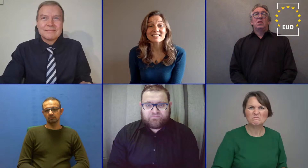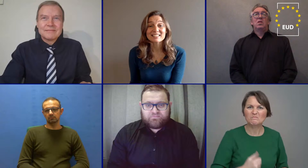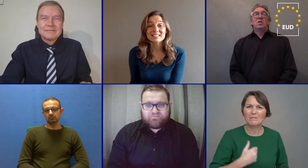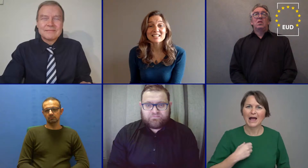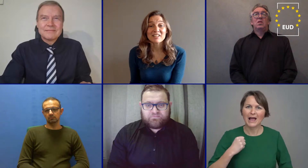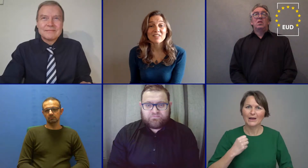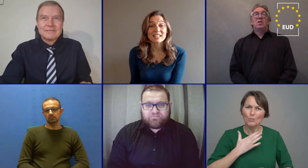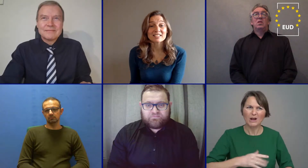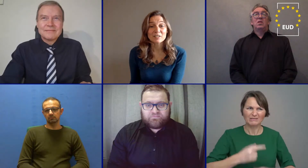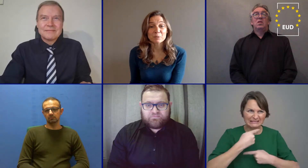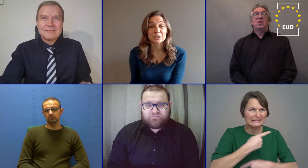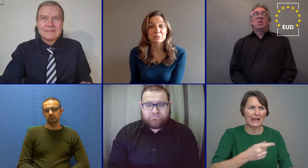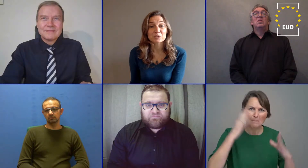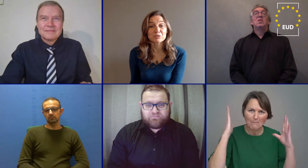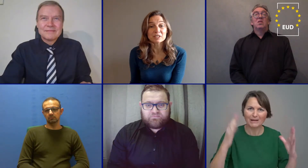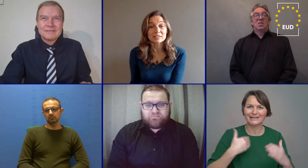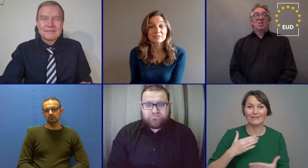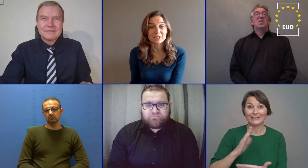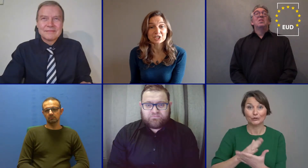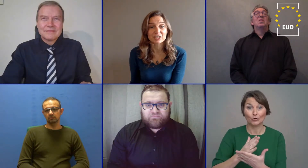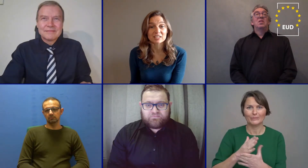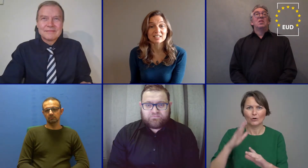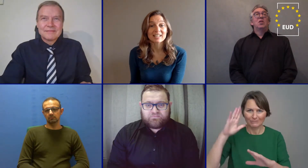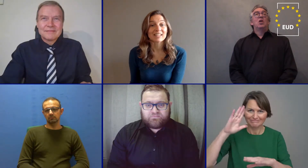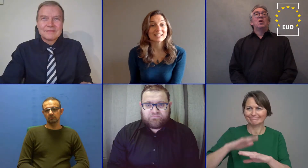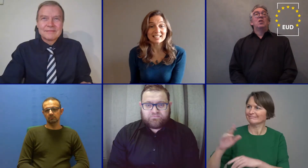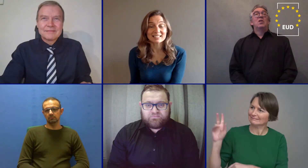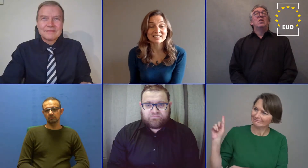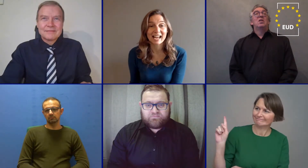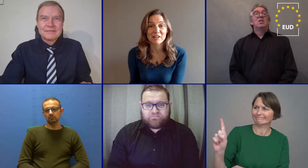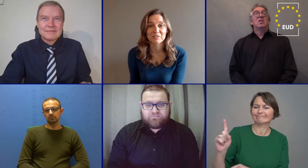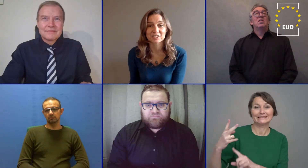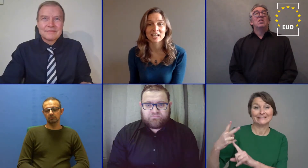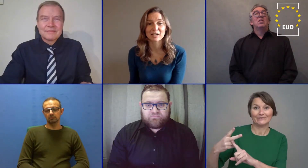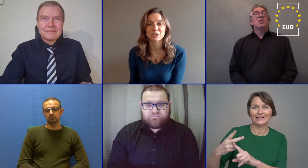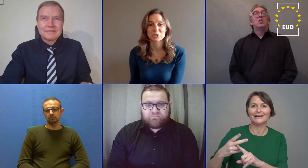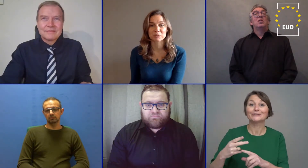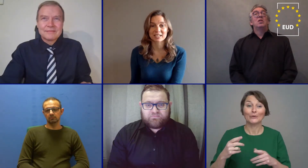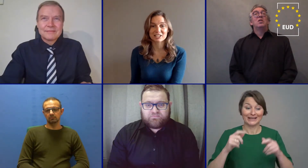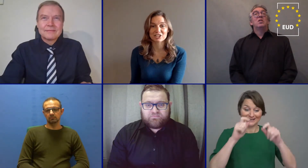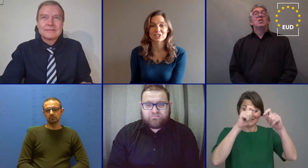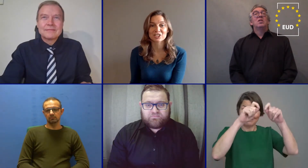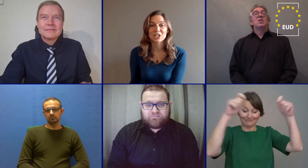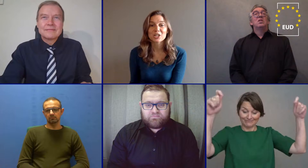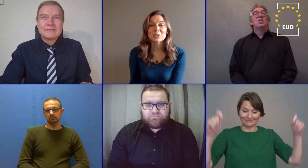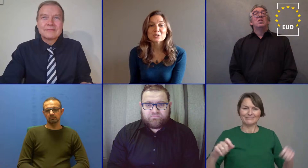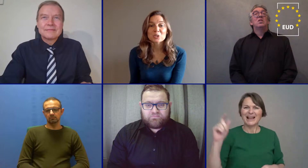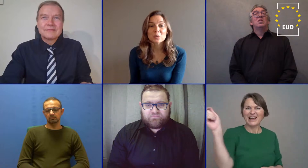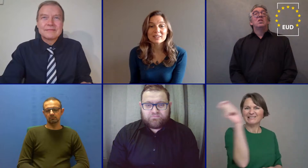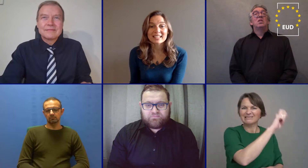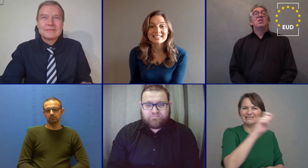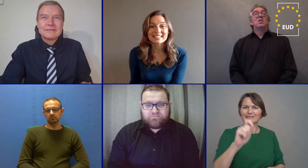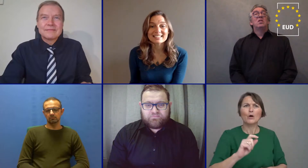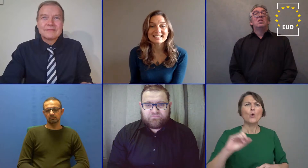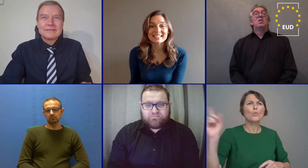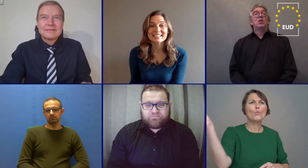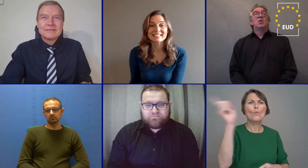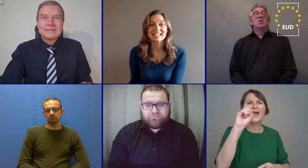is that a deaf person was really frustrated that they didn't have sign language interpretation. So what they did is